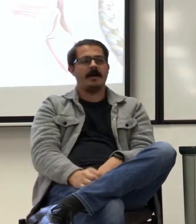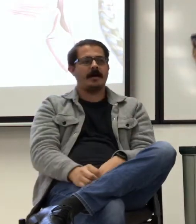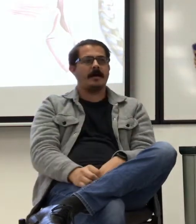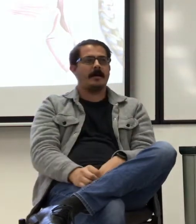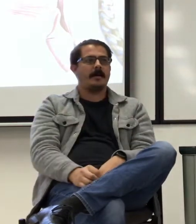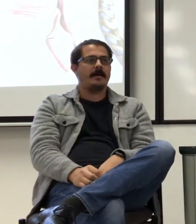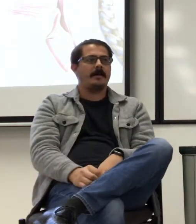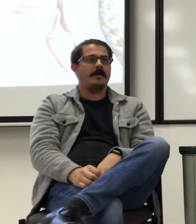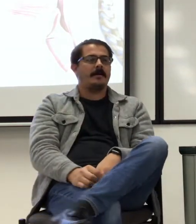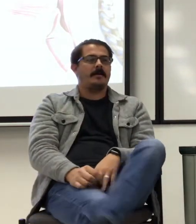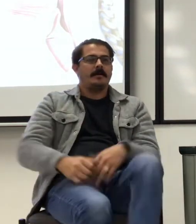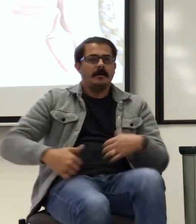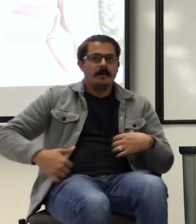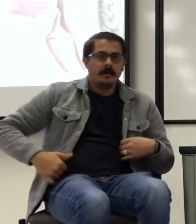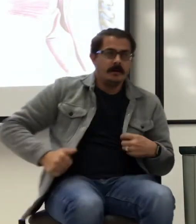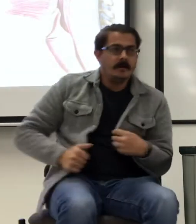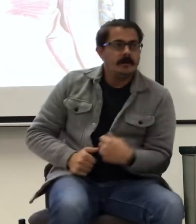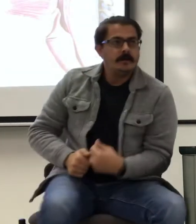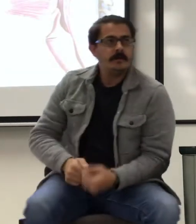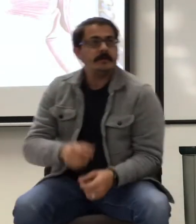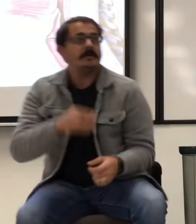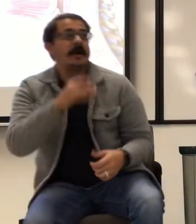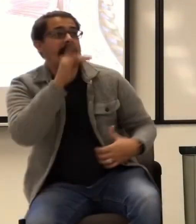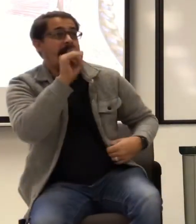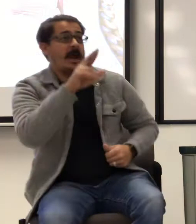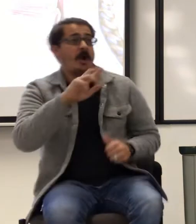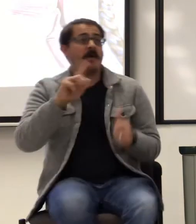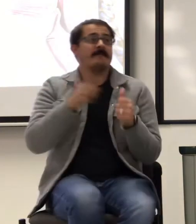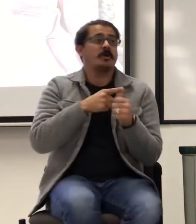The air first enters through your nose.